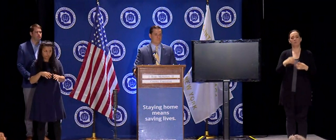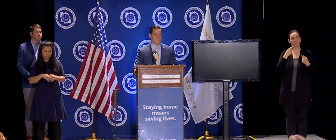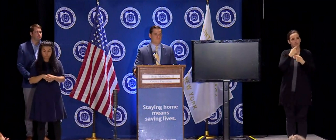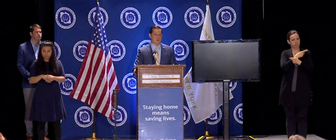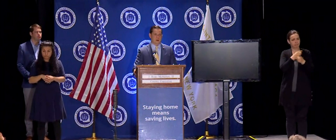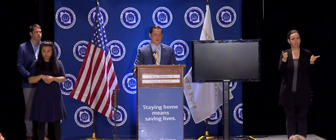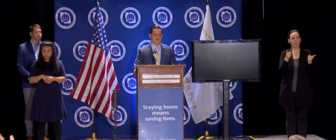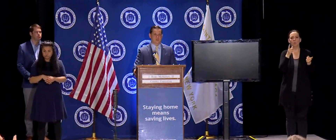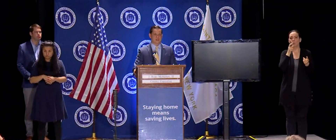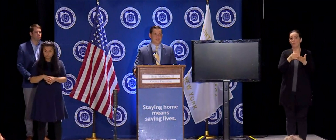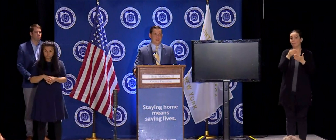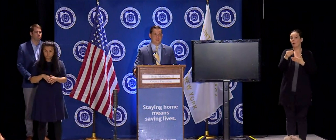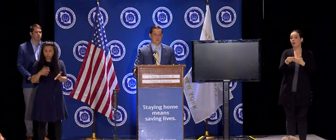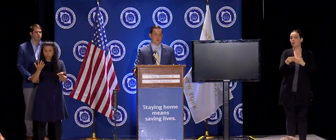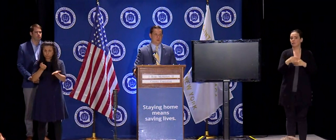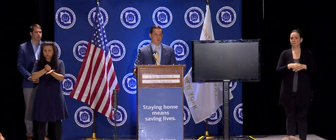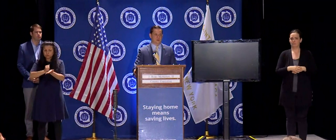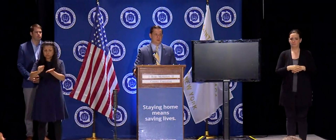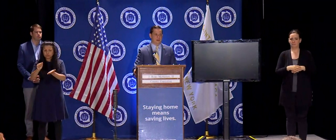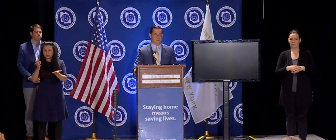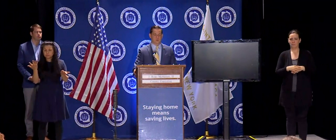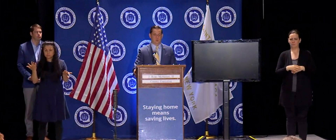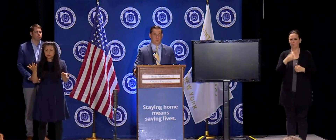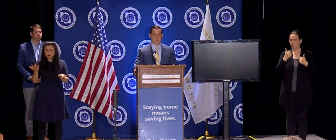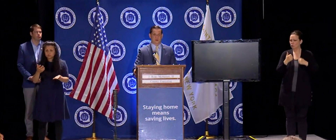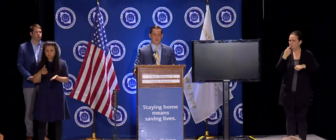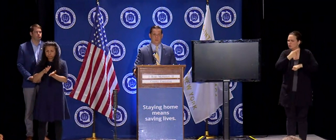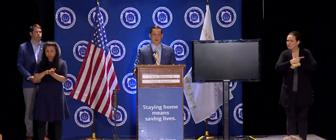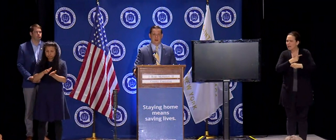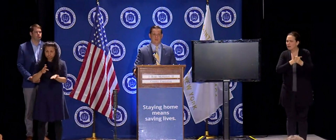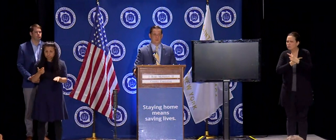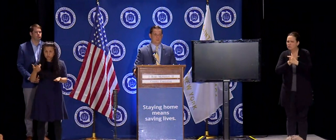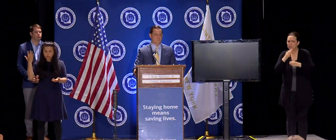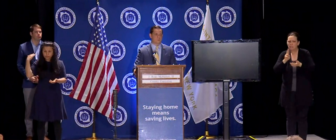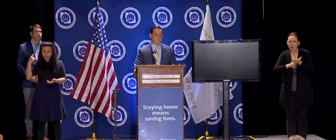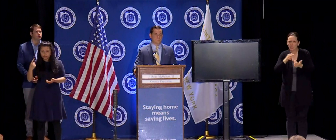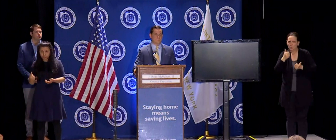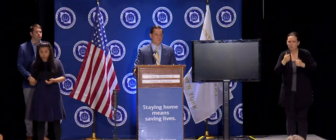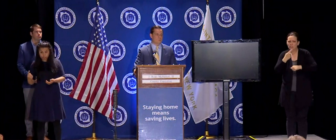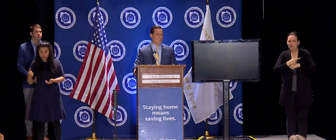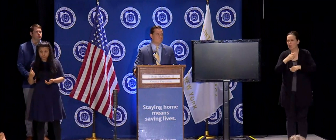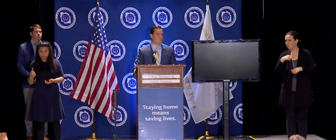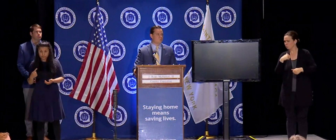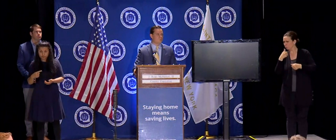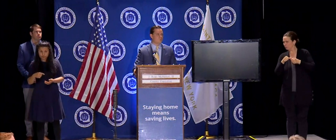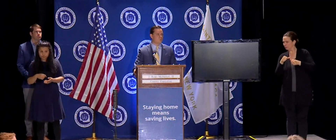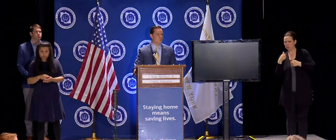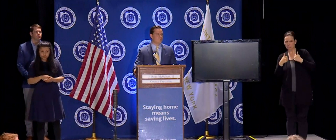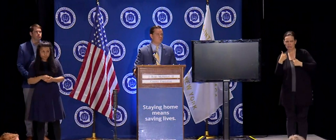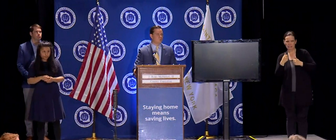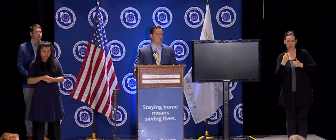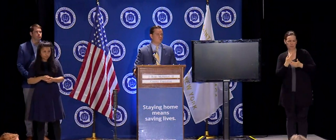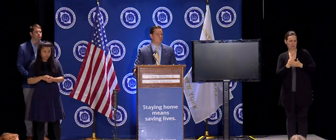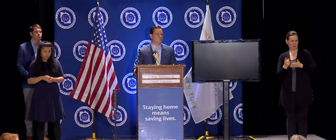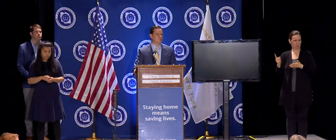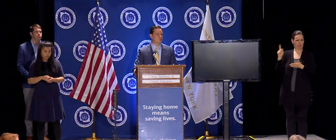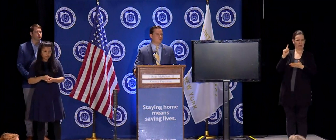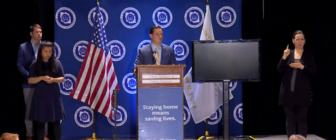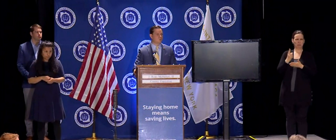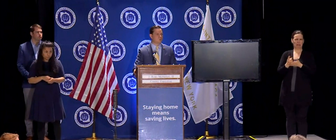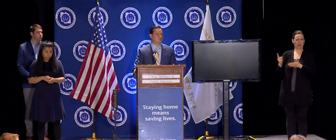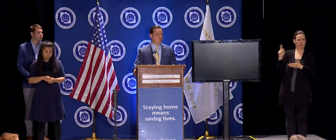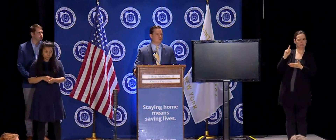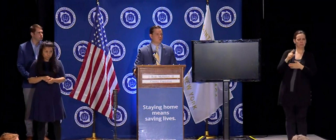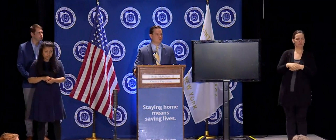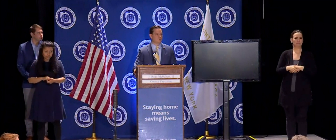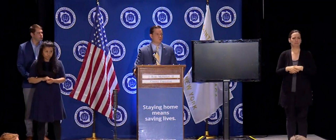signed? I'm not sure the exact day, but it was within the last week to week and a half. Who approached who? Was it the developer that came